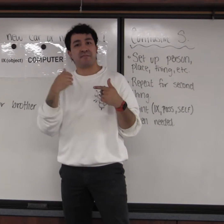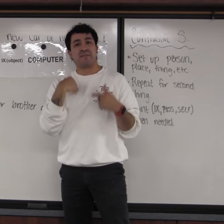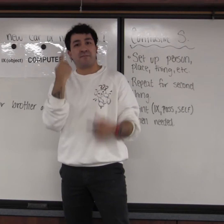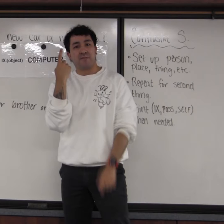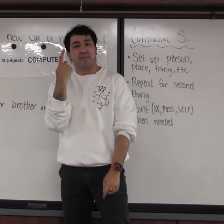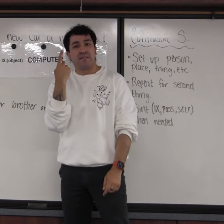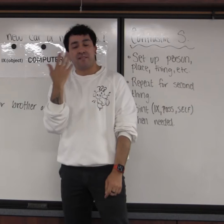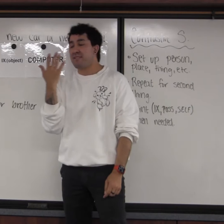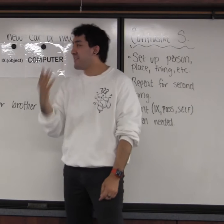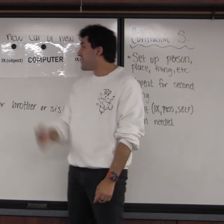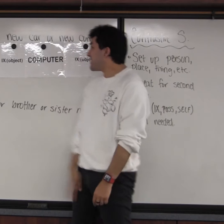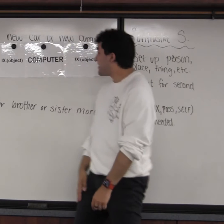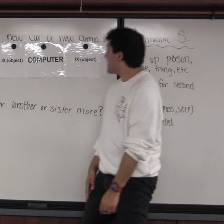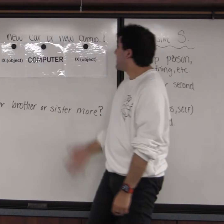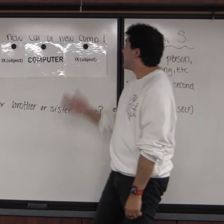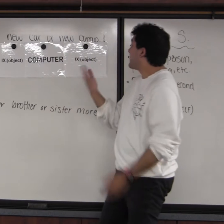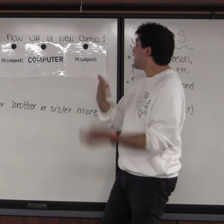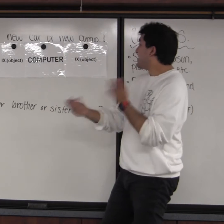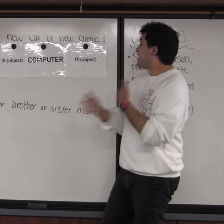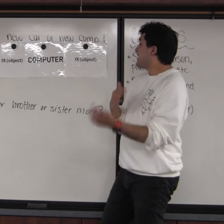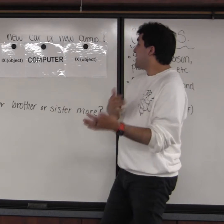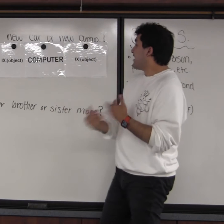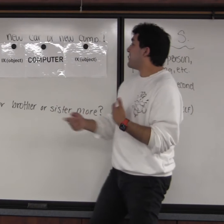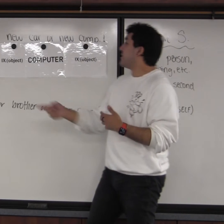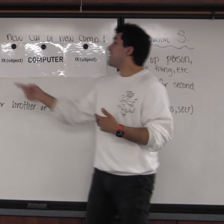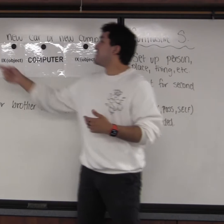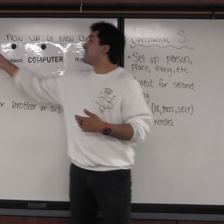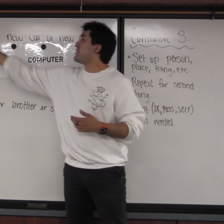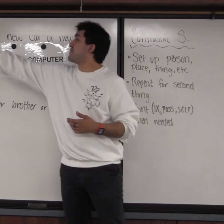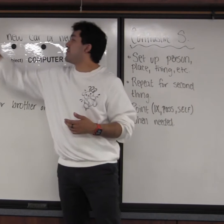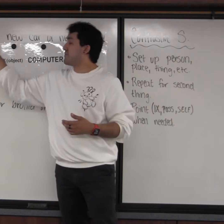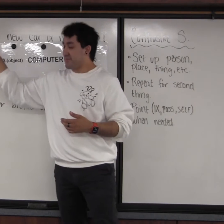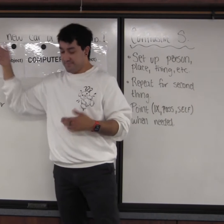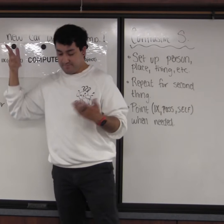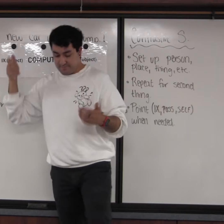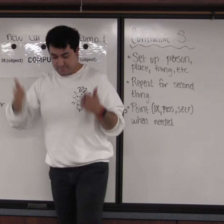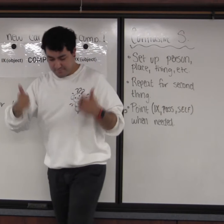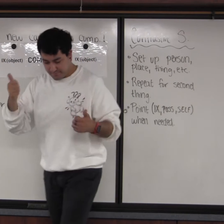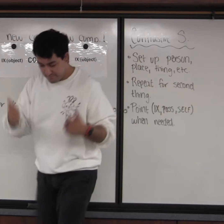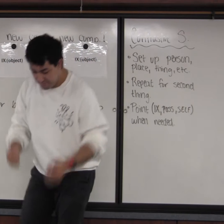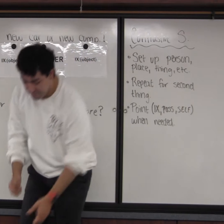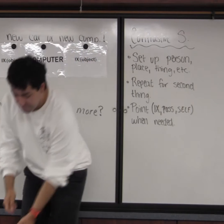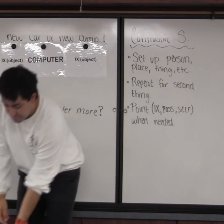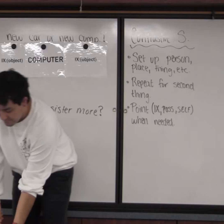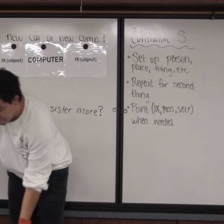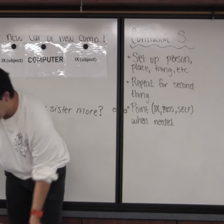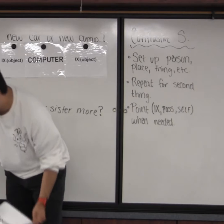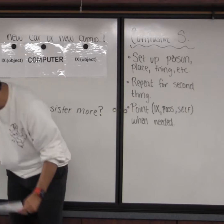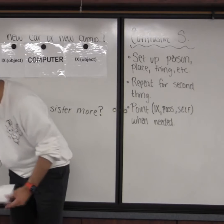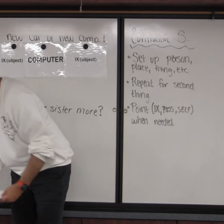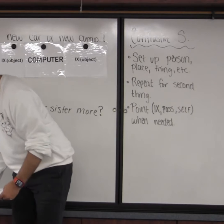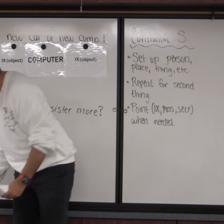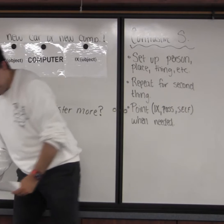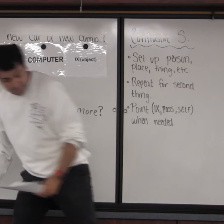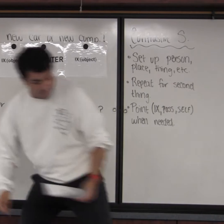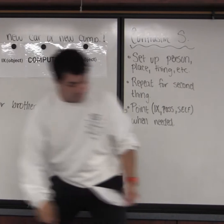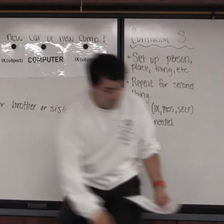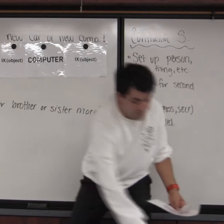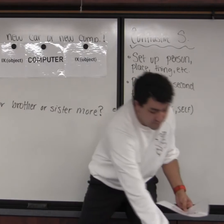but turns out, nope, I only had one. Anyway, now do you want? So remember we talked about this